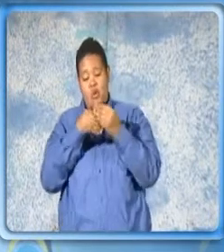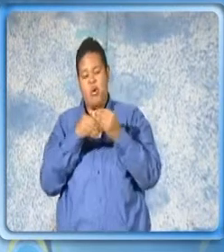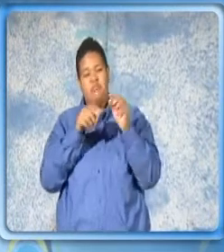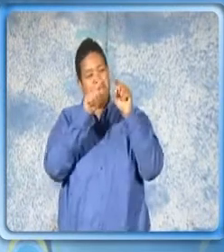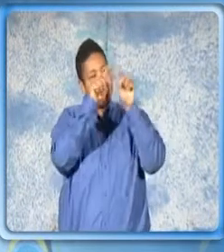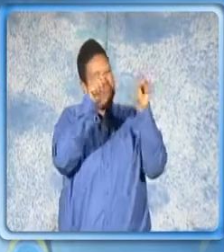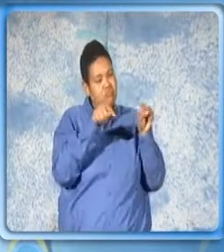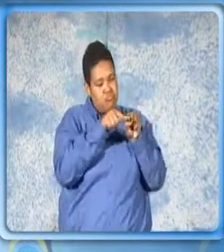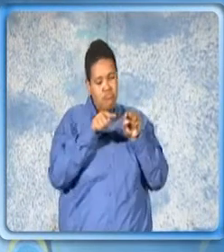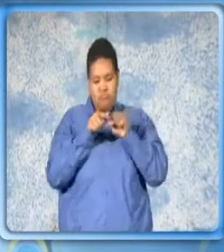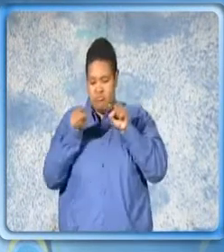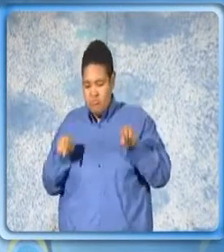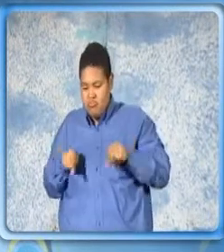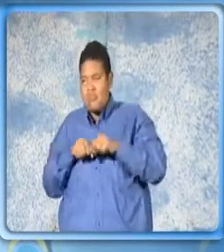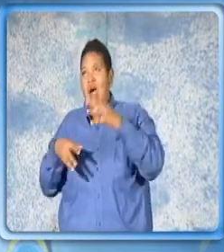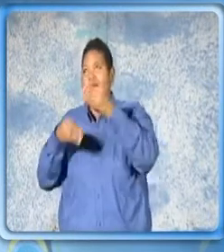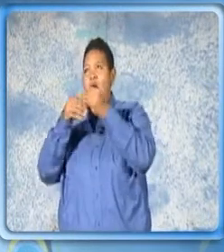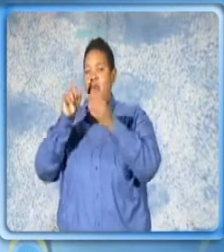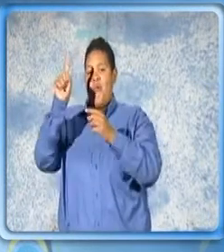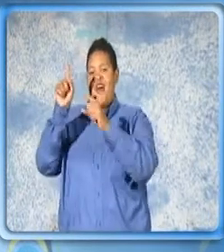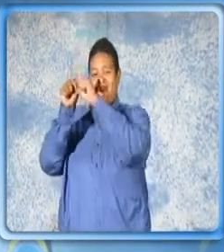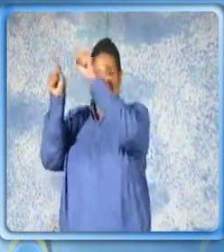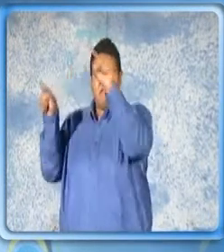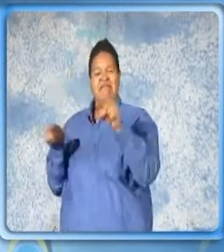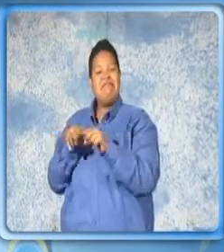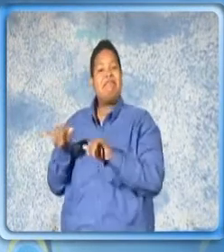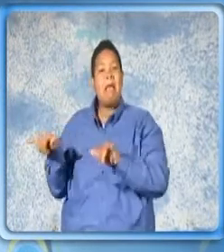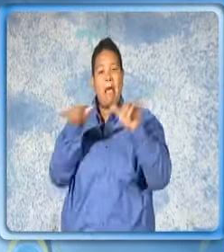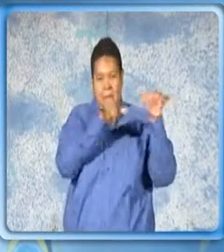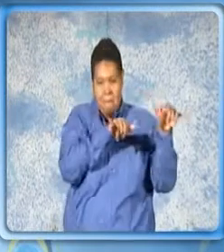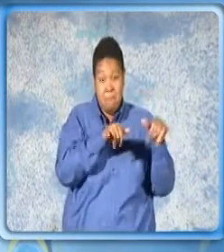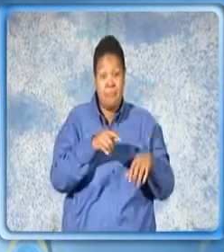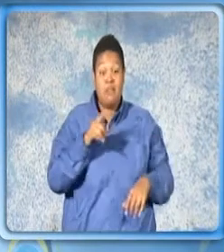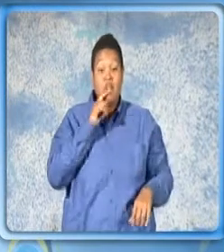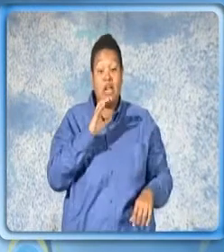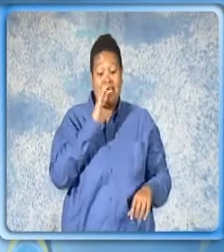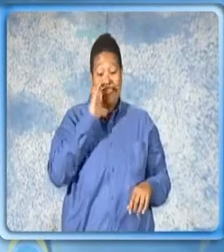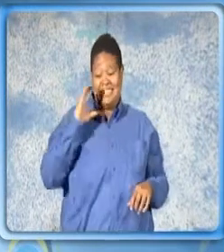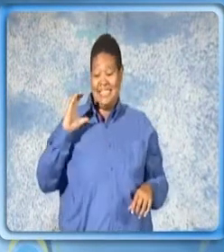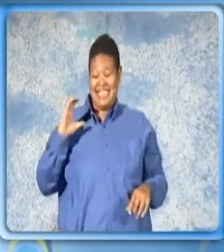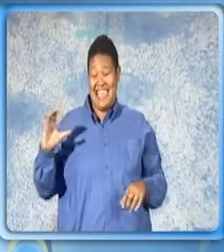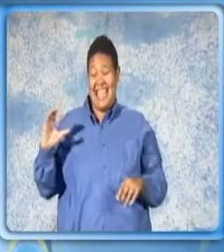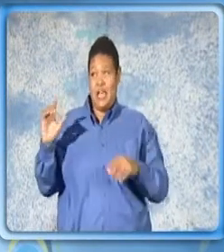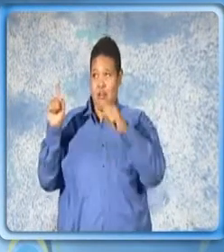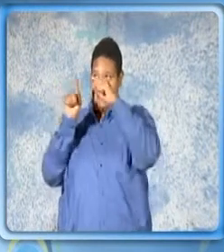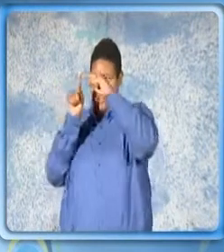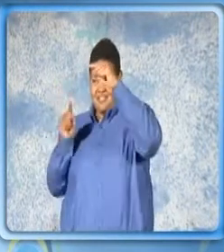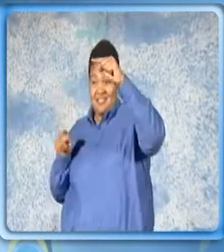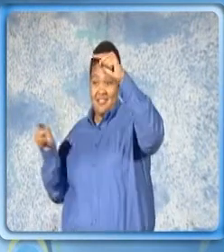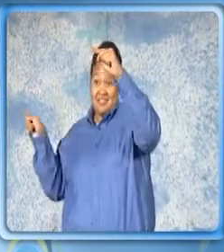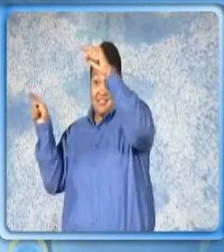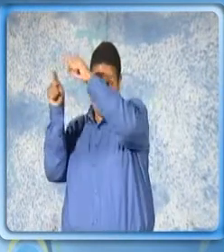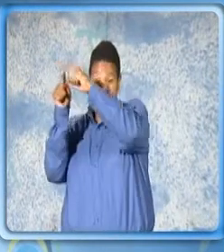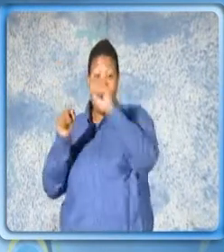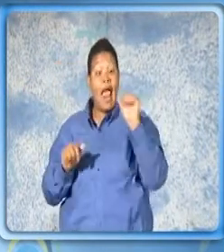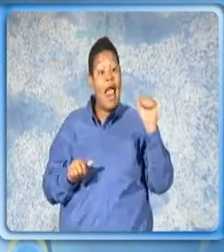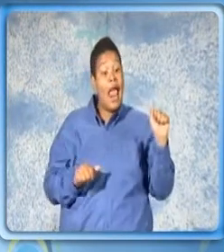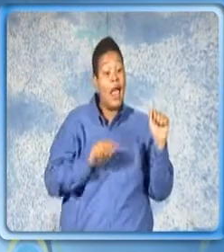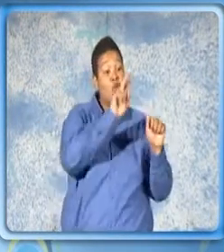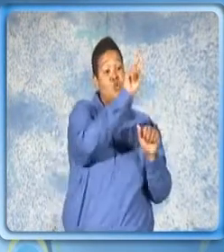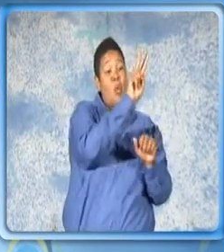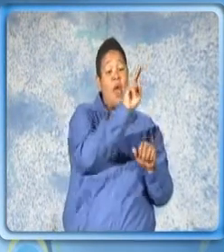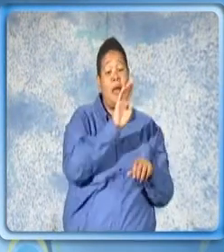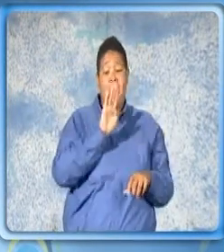sides. So in a triangle whose hypotenuse is C, the square of A plus the square of B